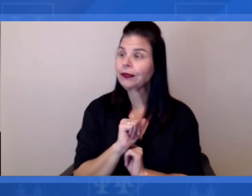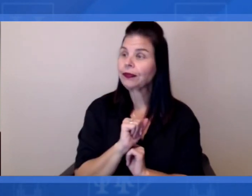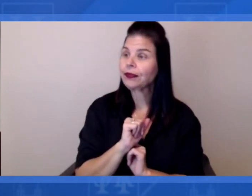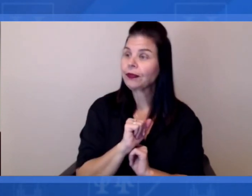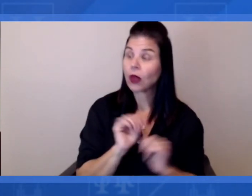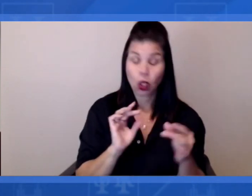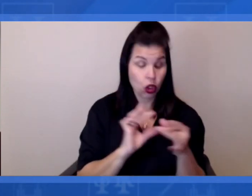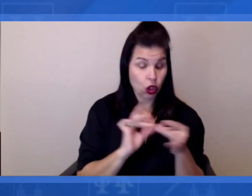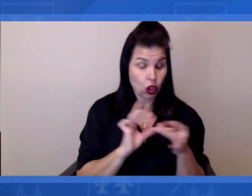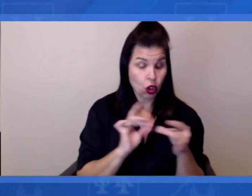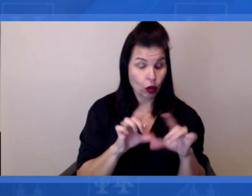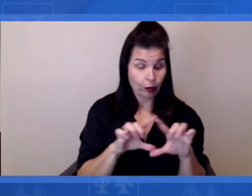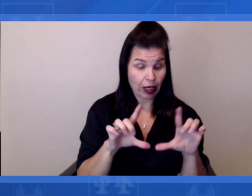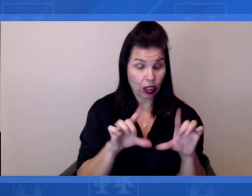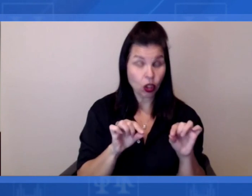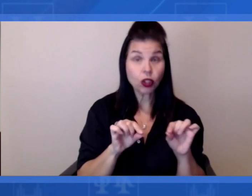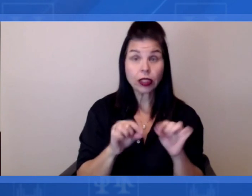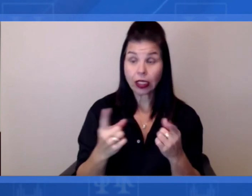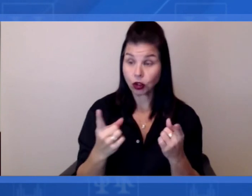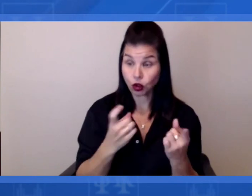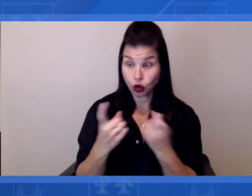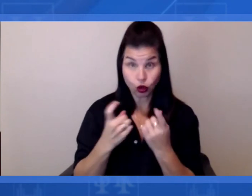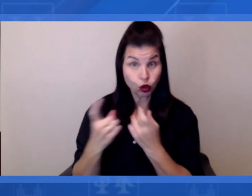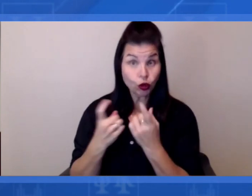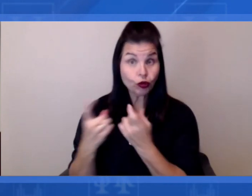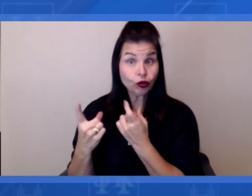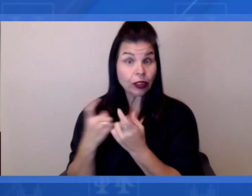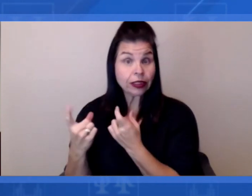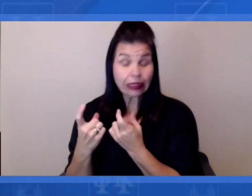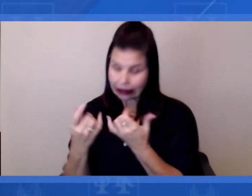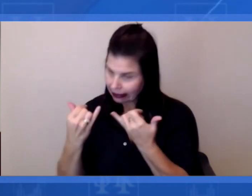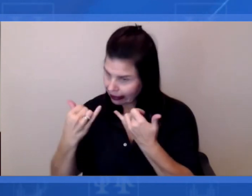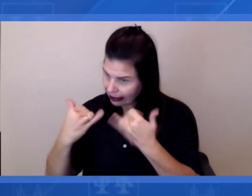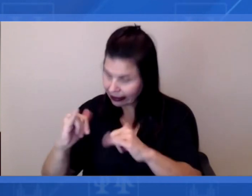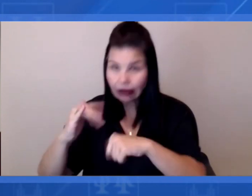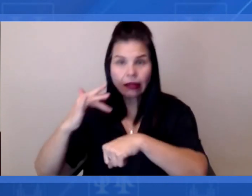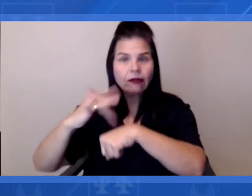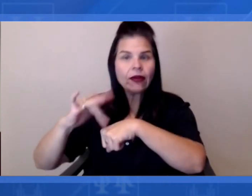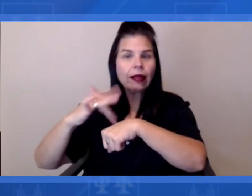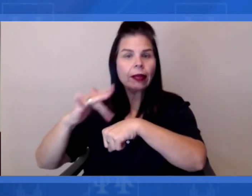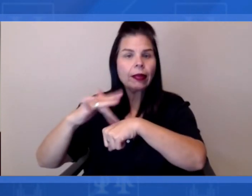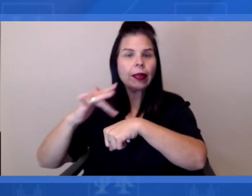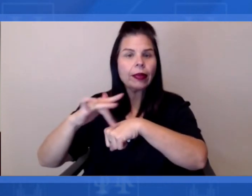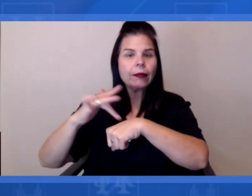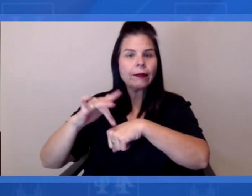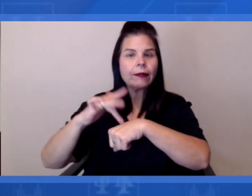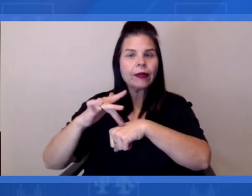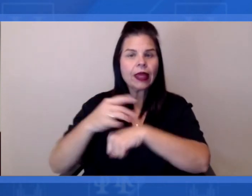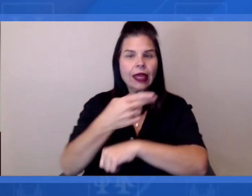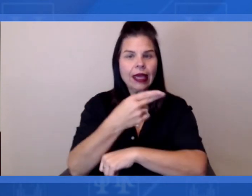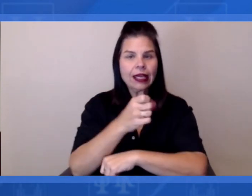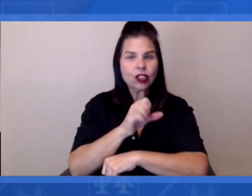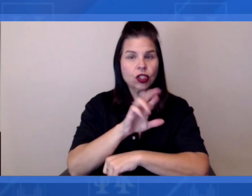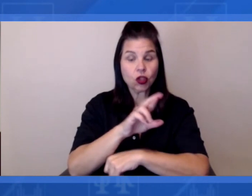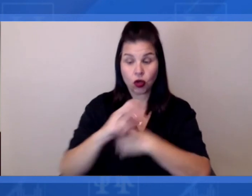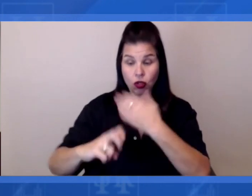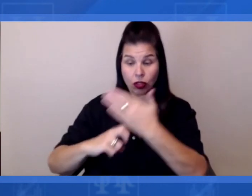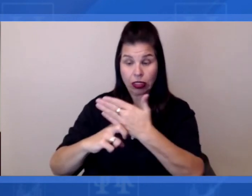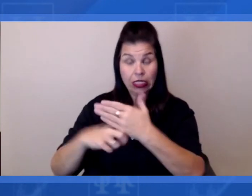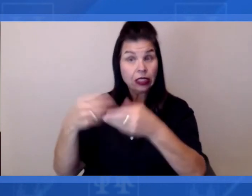Comment cards and surveys are still available at the HSR ticket